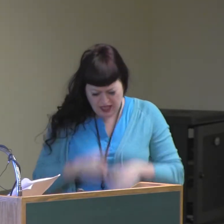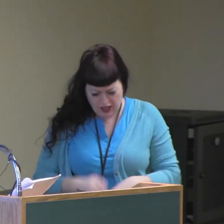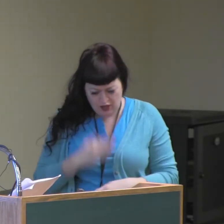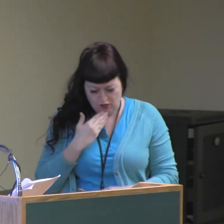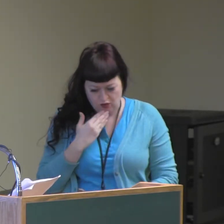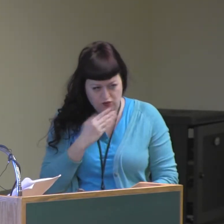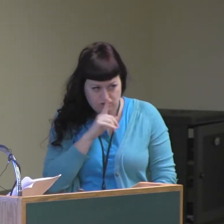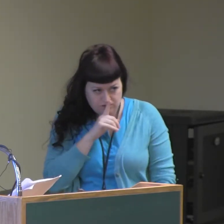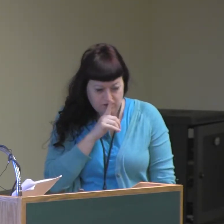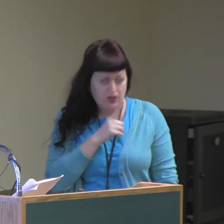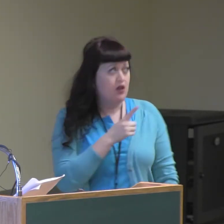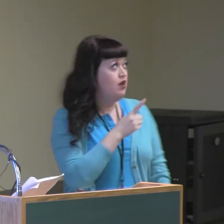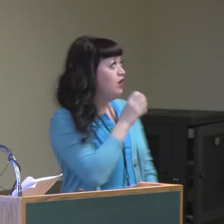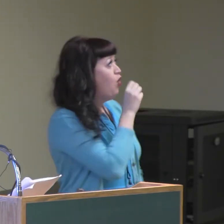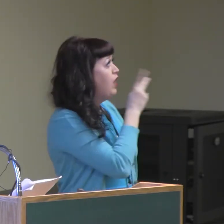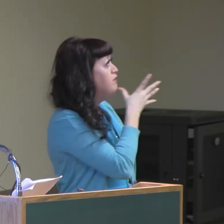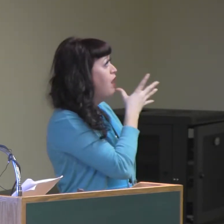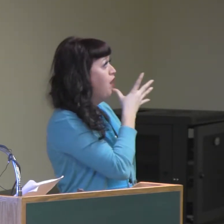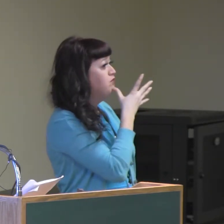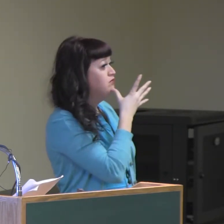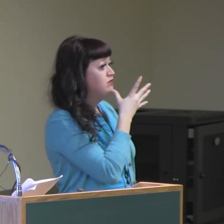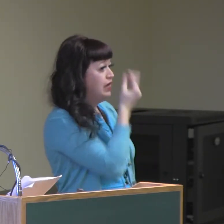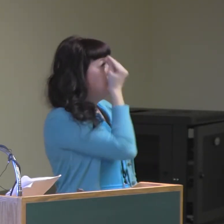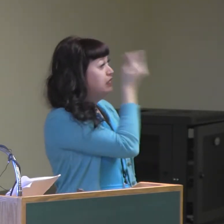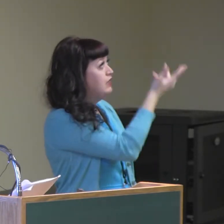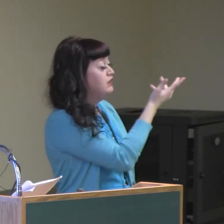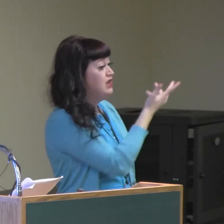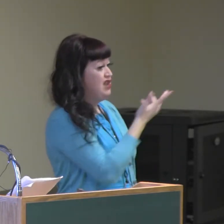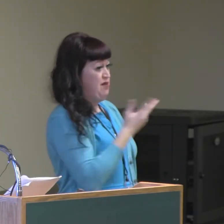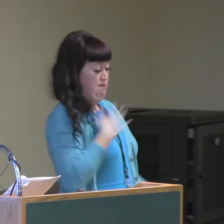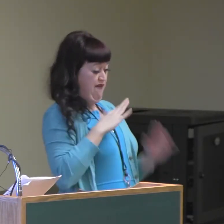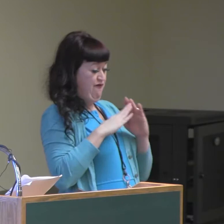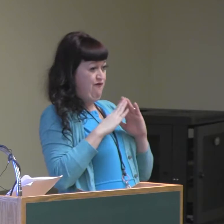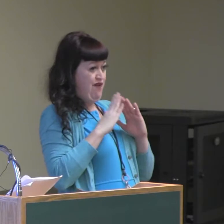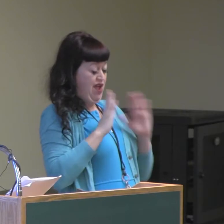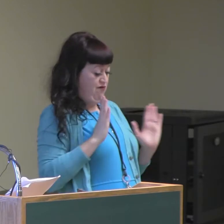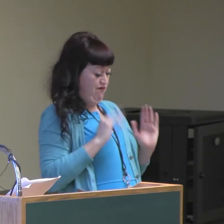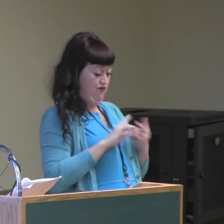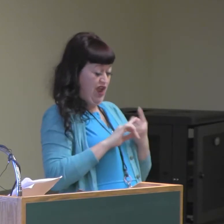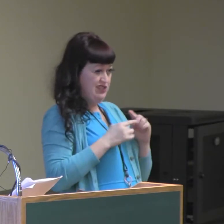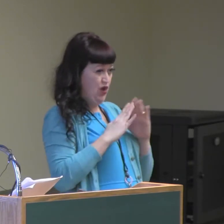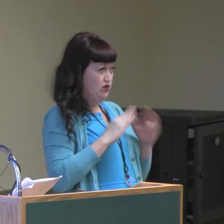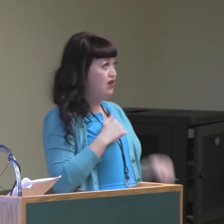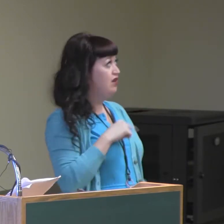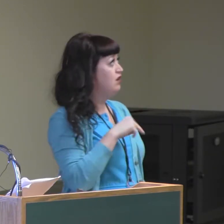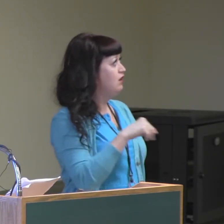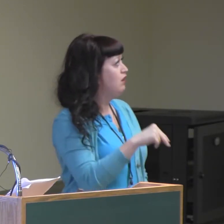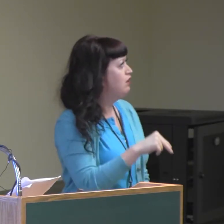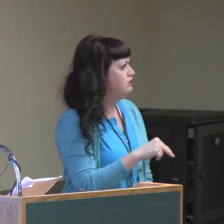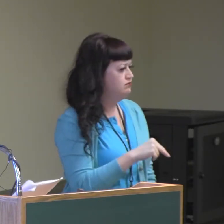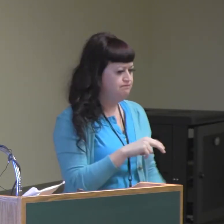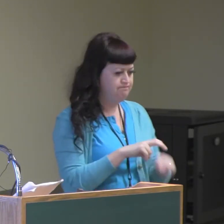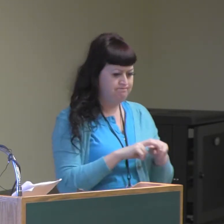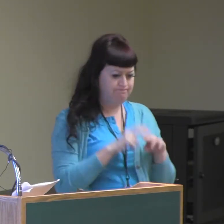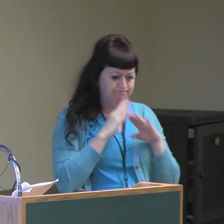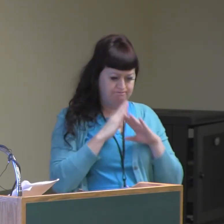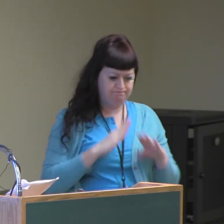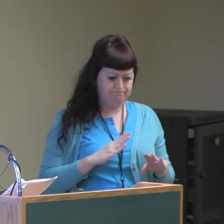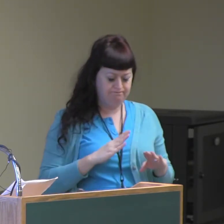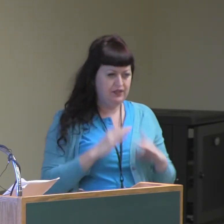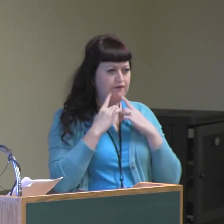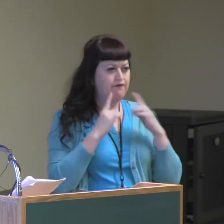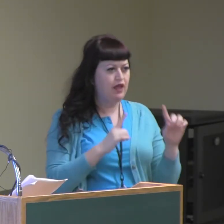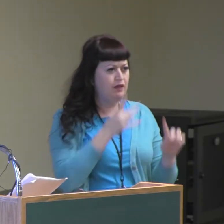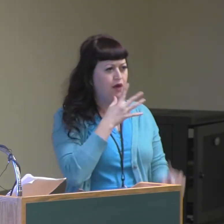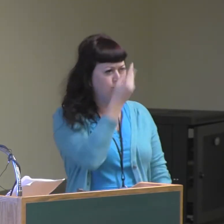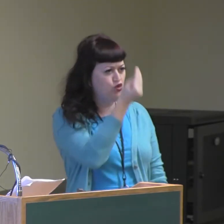said. I had just walked home from my friend's house. I sat in silence for a few minutes. Finally, my mom told